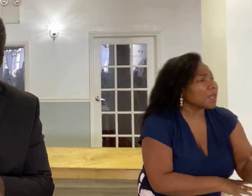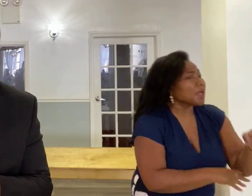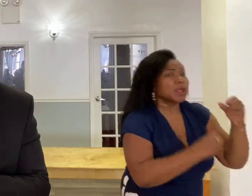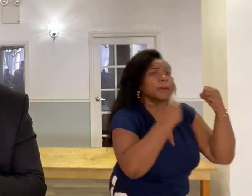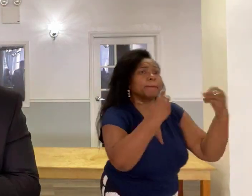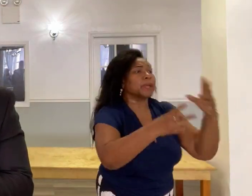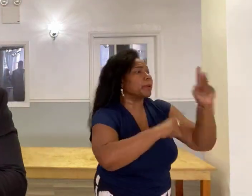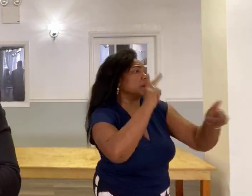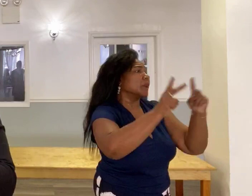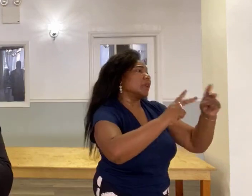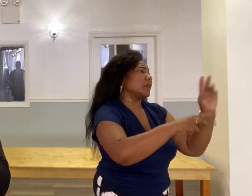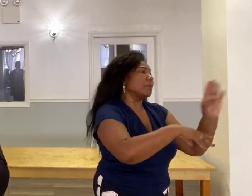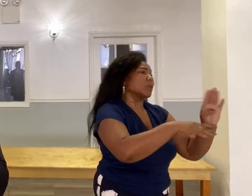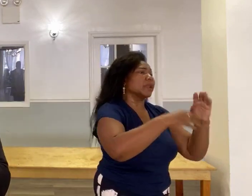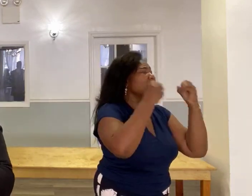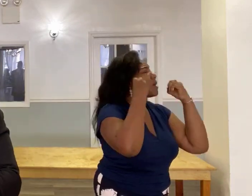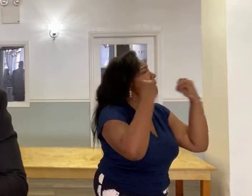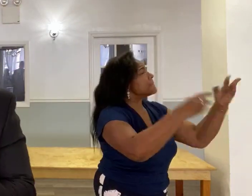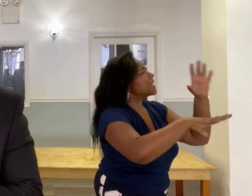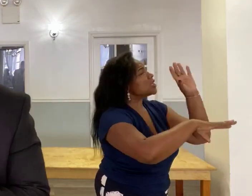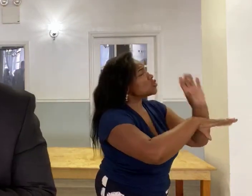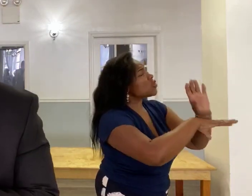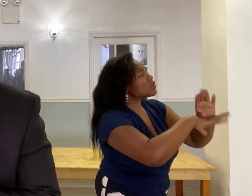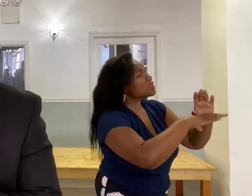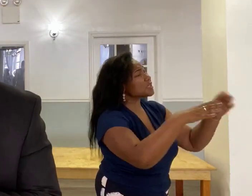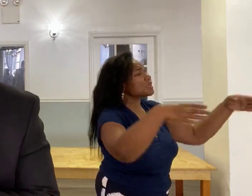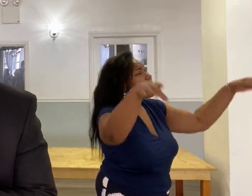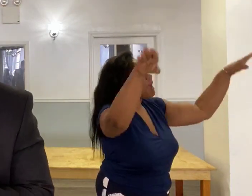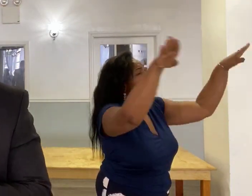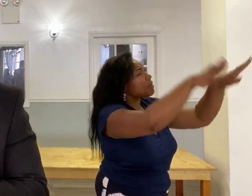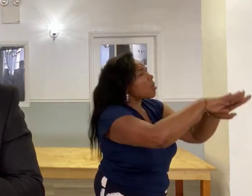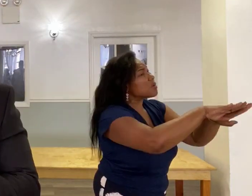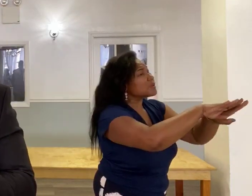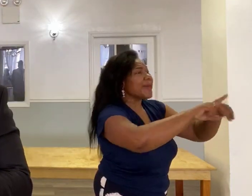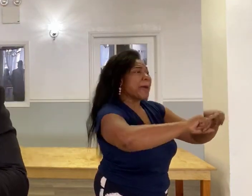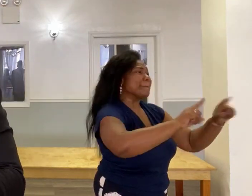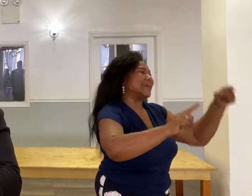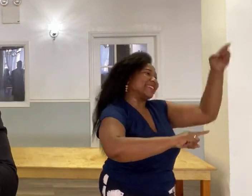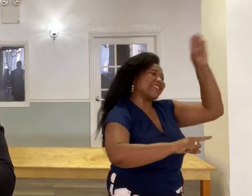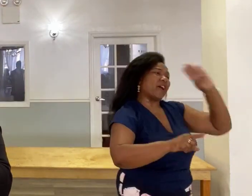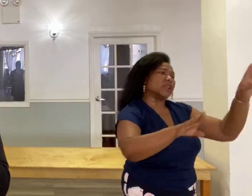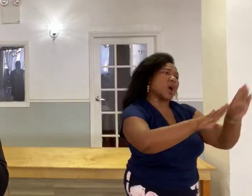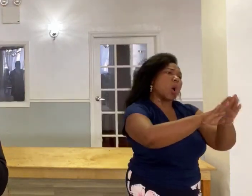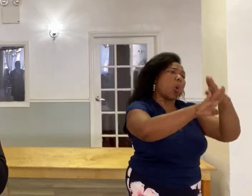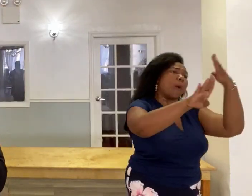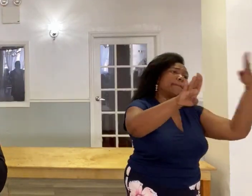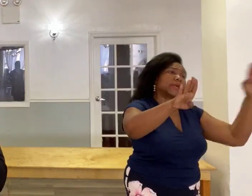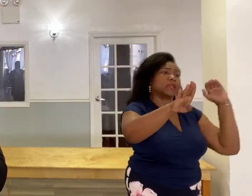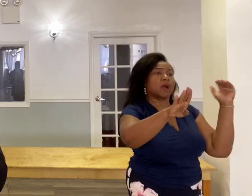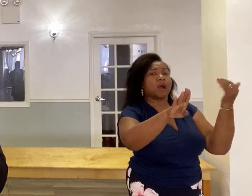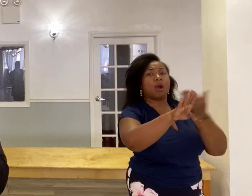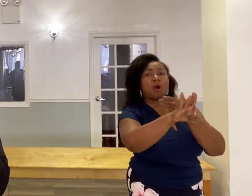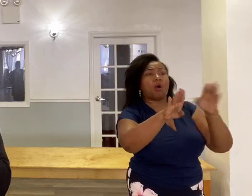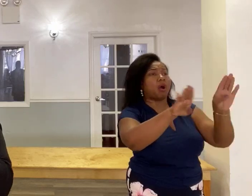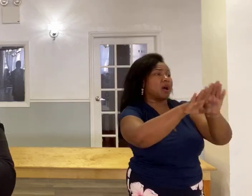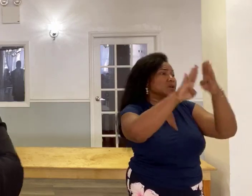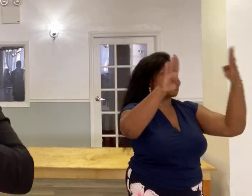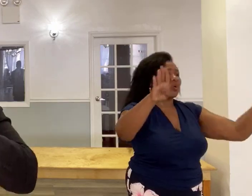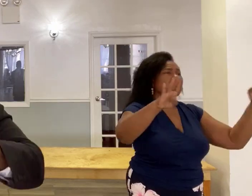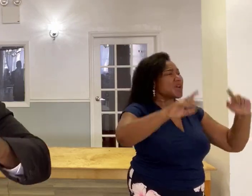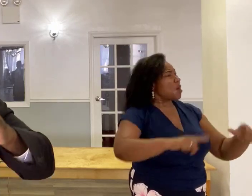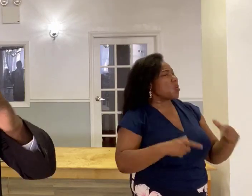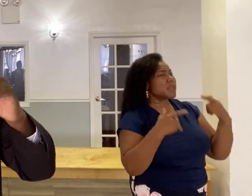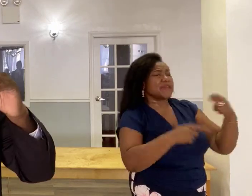Many churches have their doors closed, and the Lord has allowed us to get our doors back open. And we're living in a day